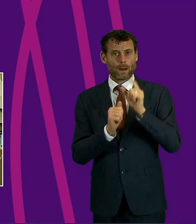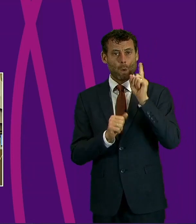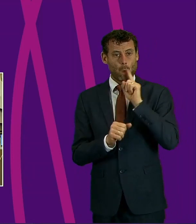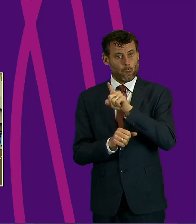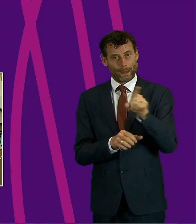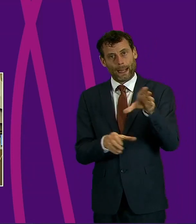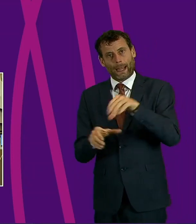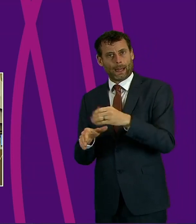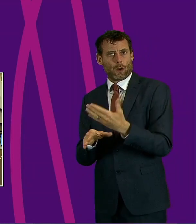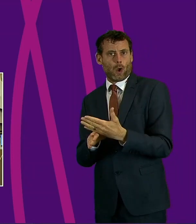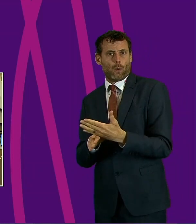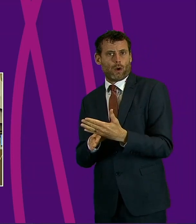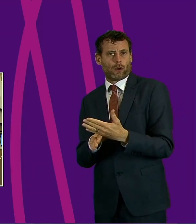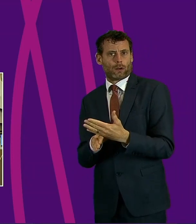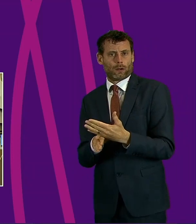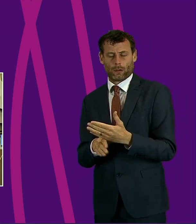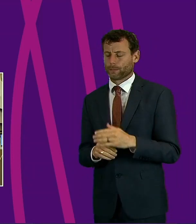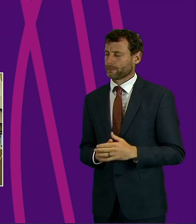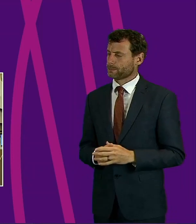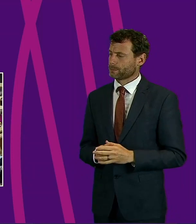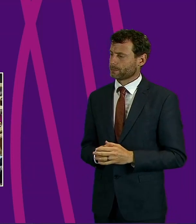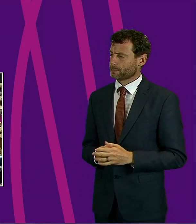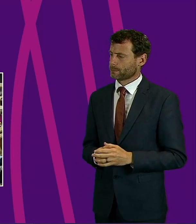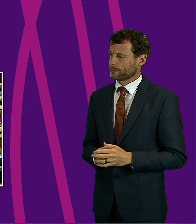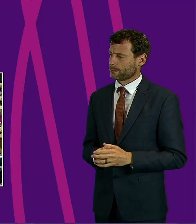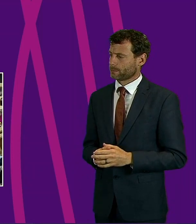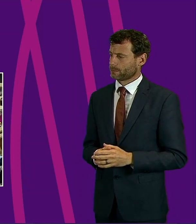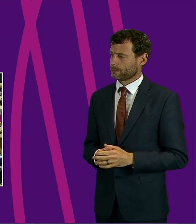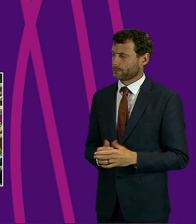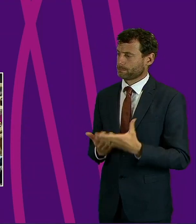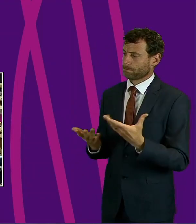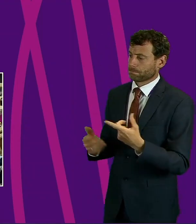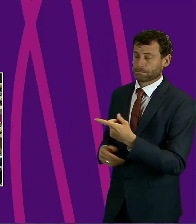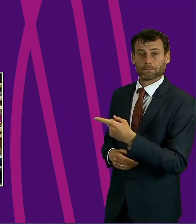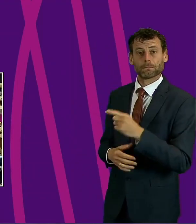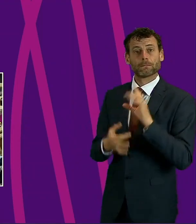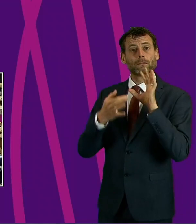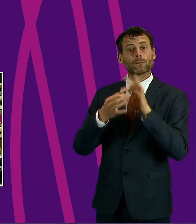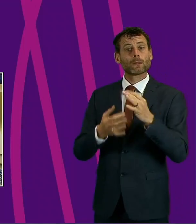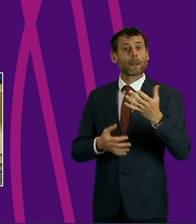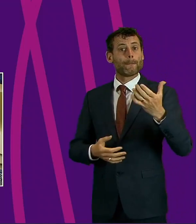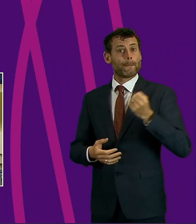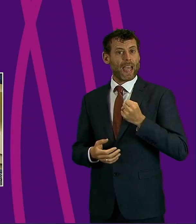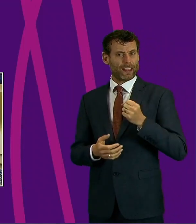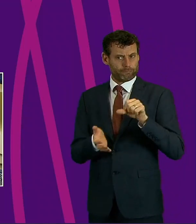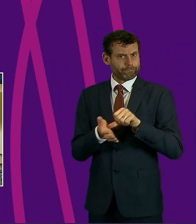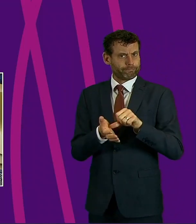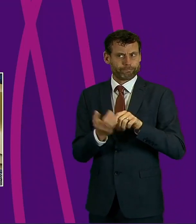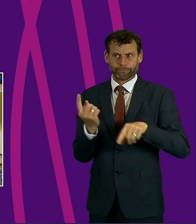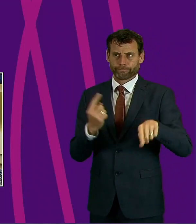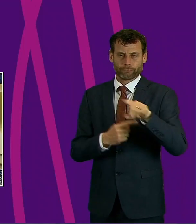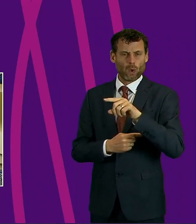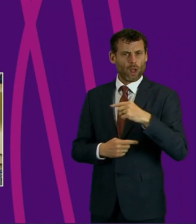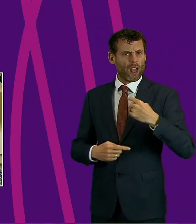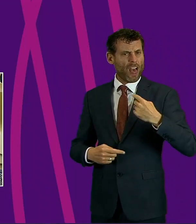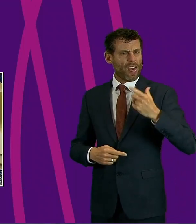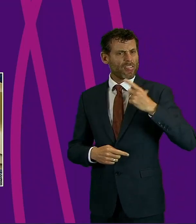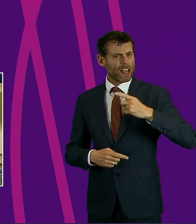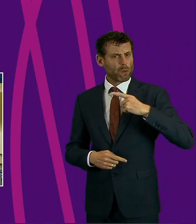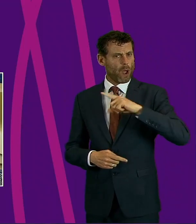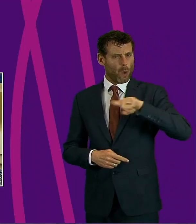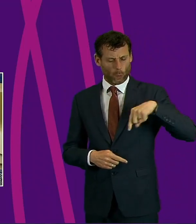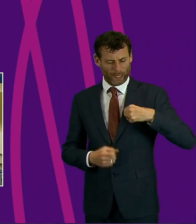on occupational segregation for women. First Minister. On the pay issue, yes. I mean, one of the many reasons we support